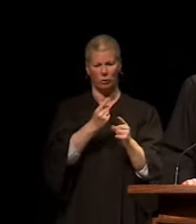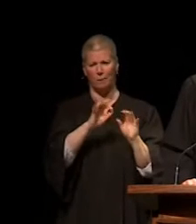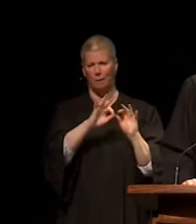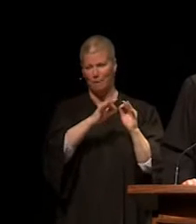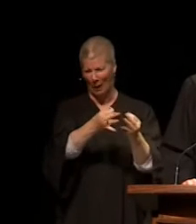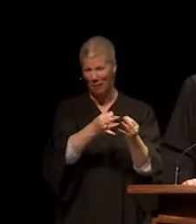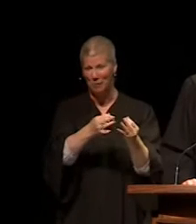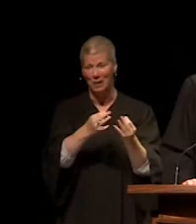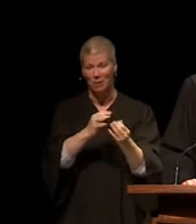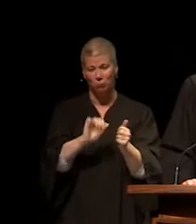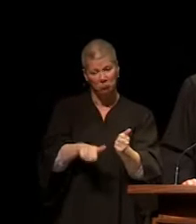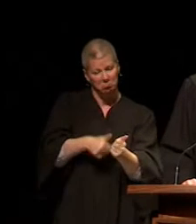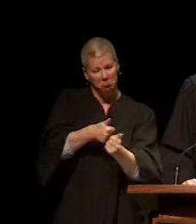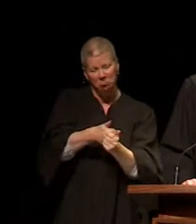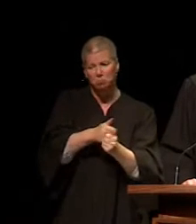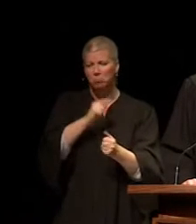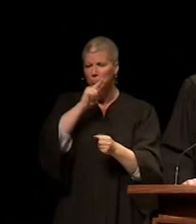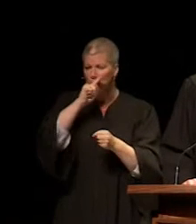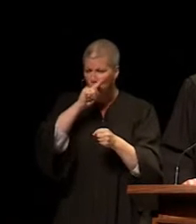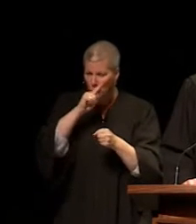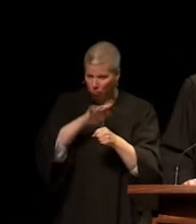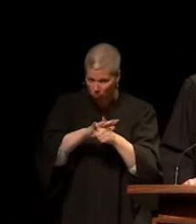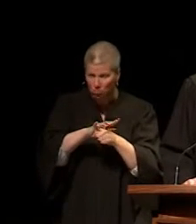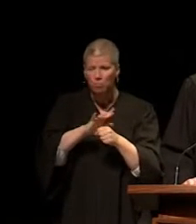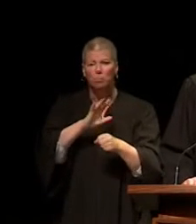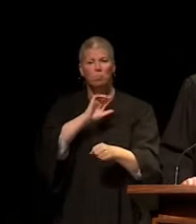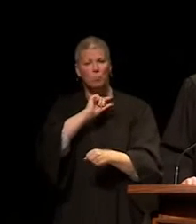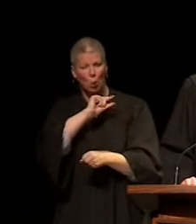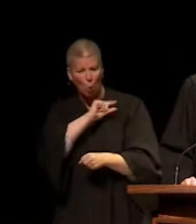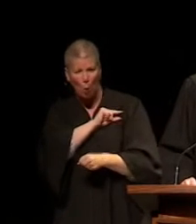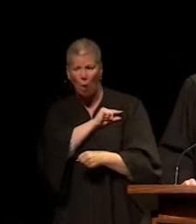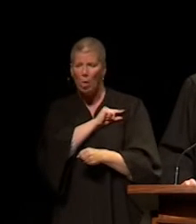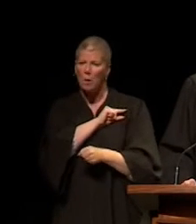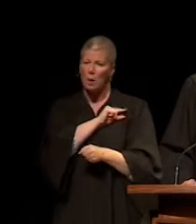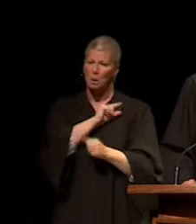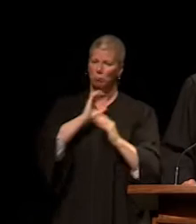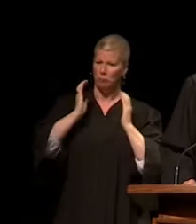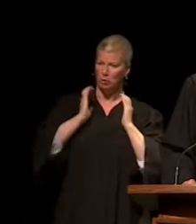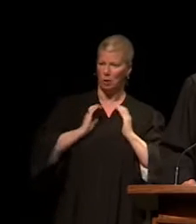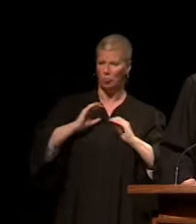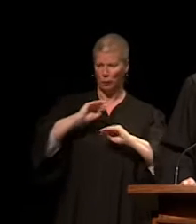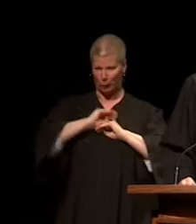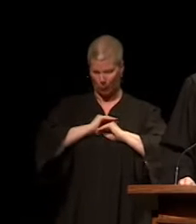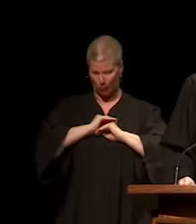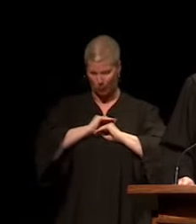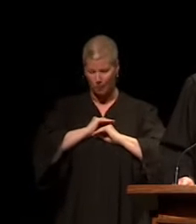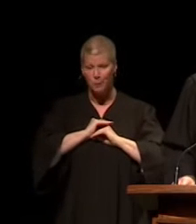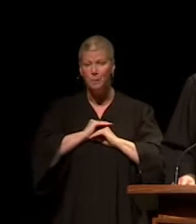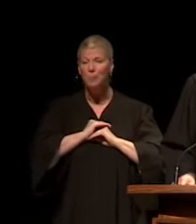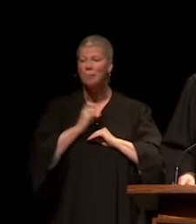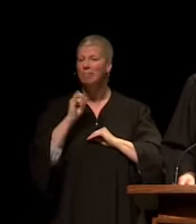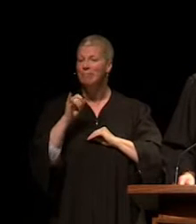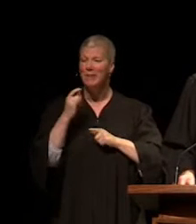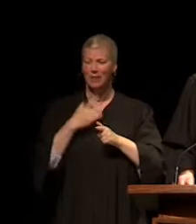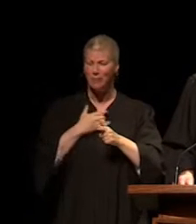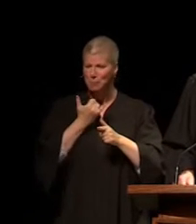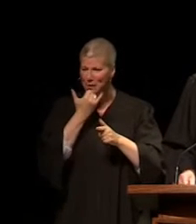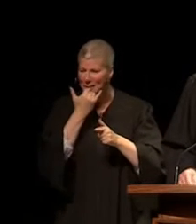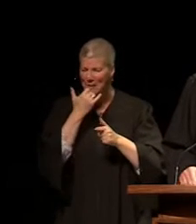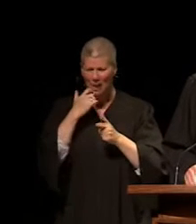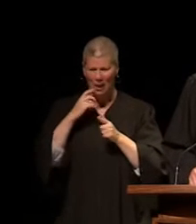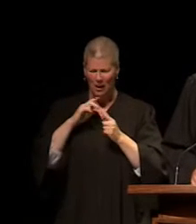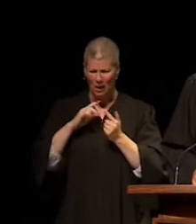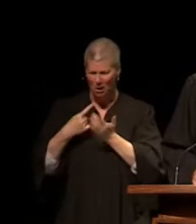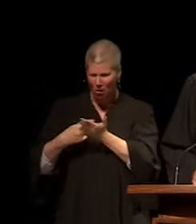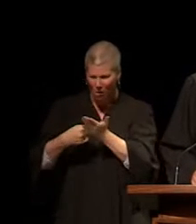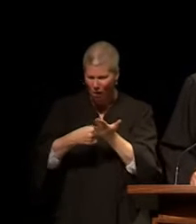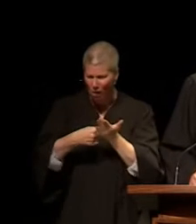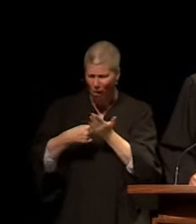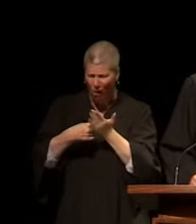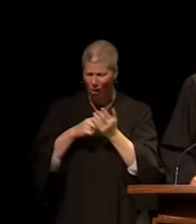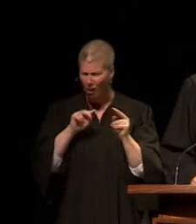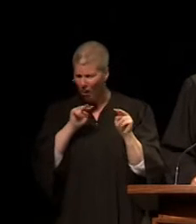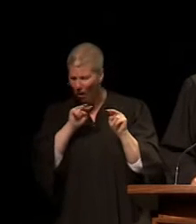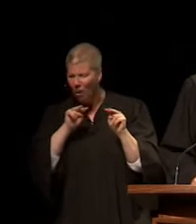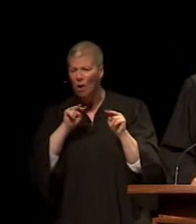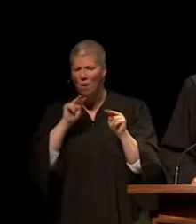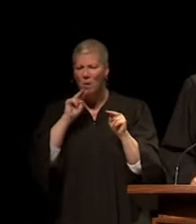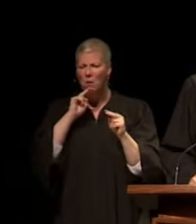quality, integrity, and customer service. If we did something wrong, we fixed